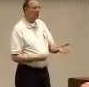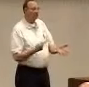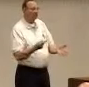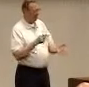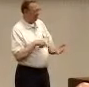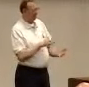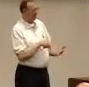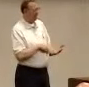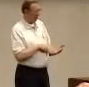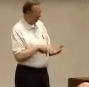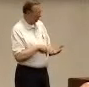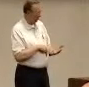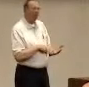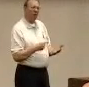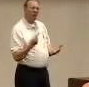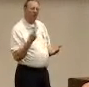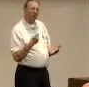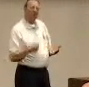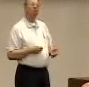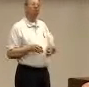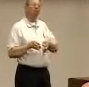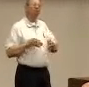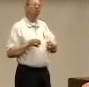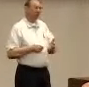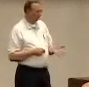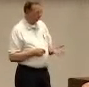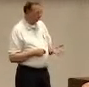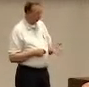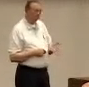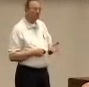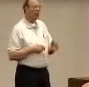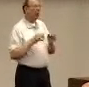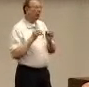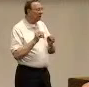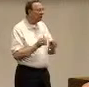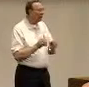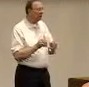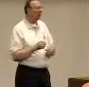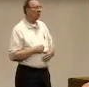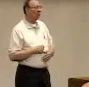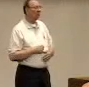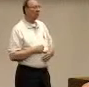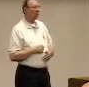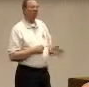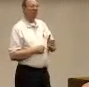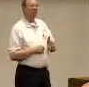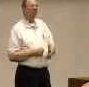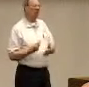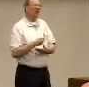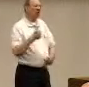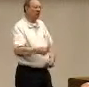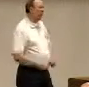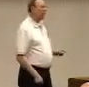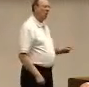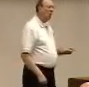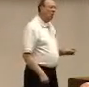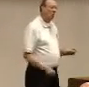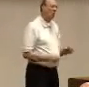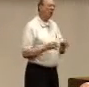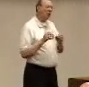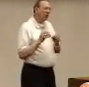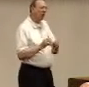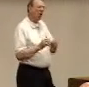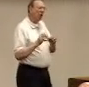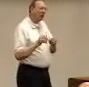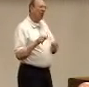them read and then answer questions as they had them. And self-discovery happened. We taught. I mean, we didn't just throw them a Bible and say, figure